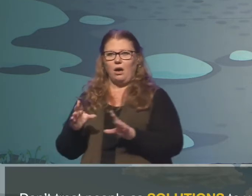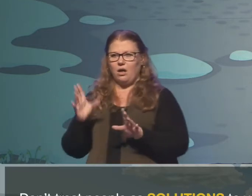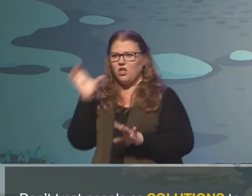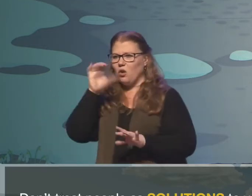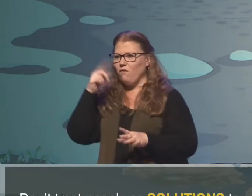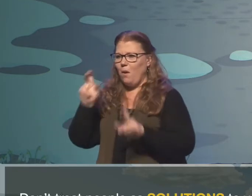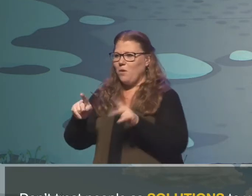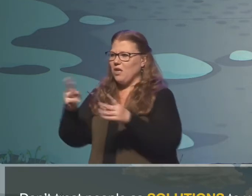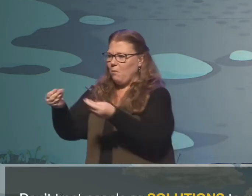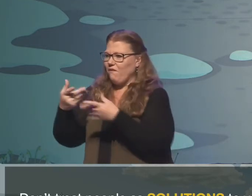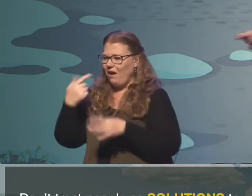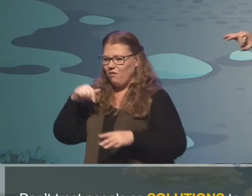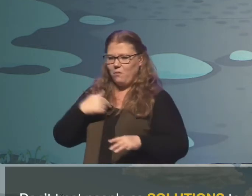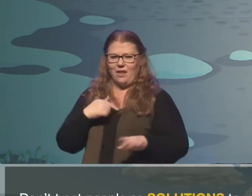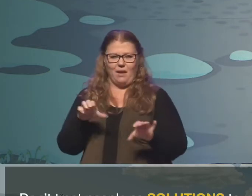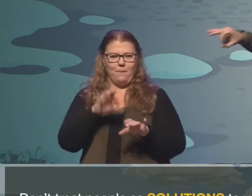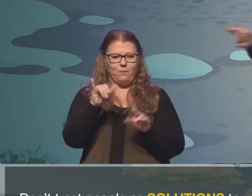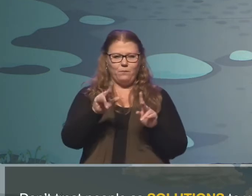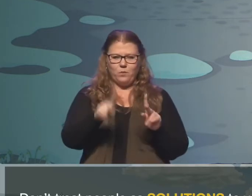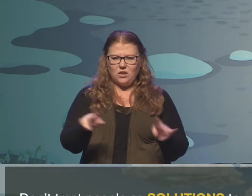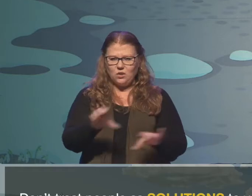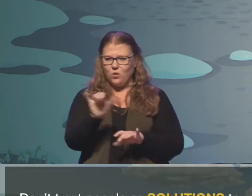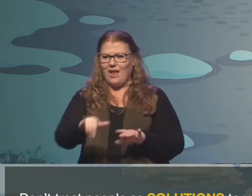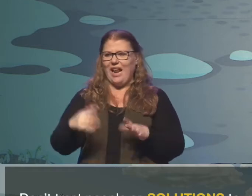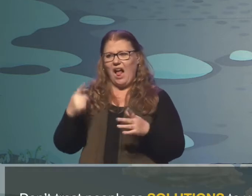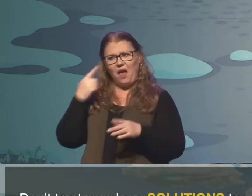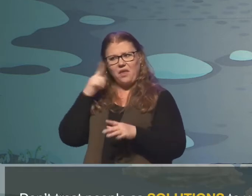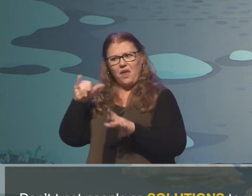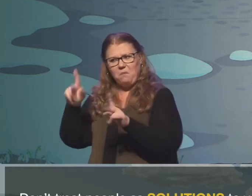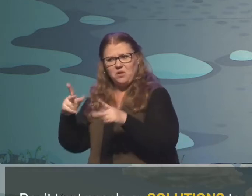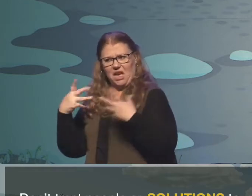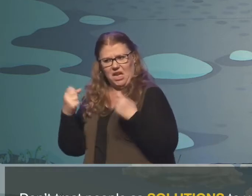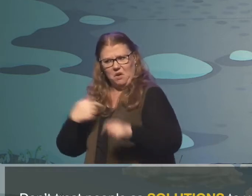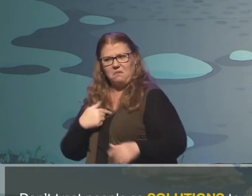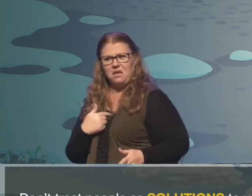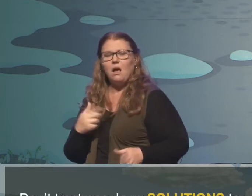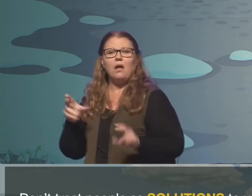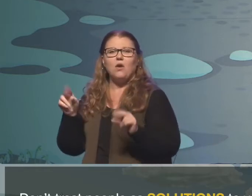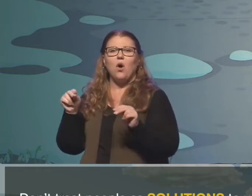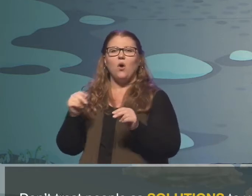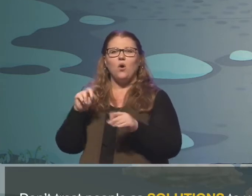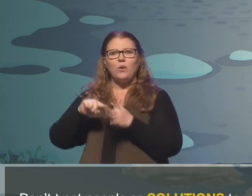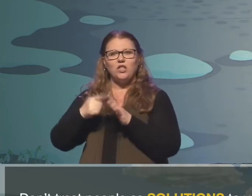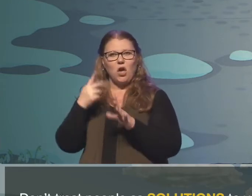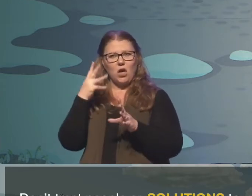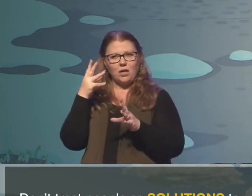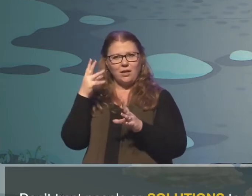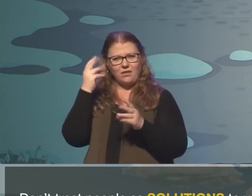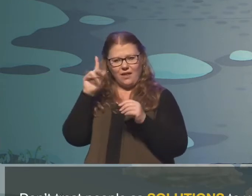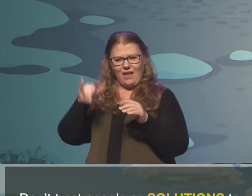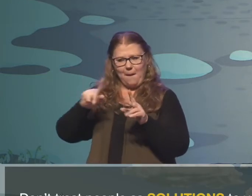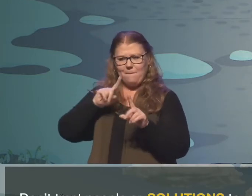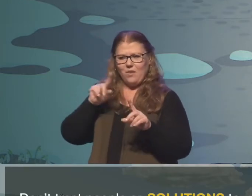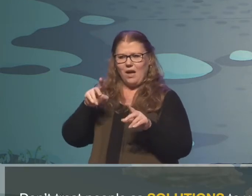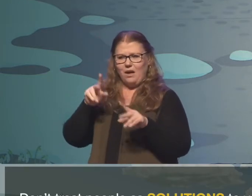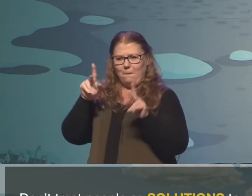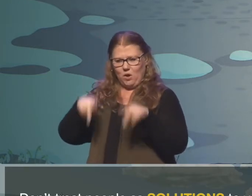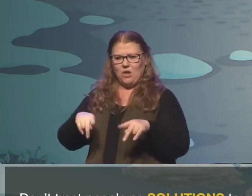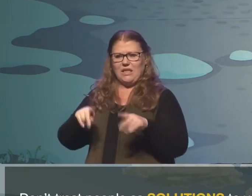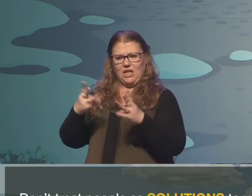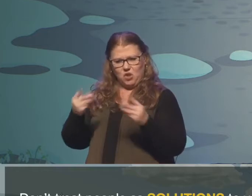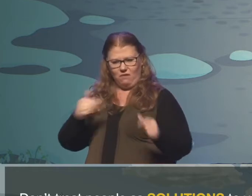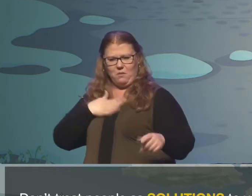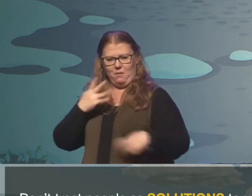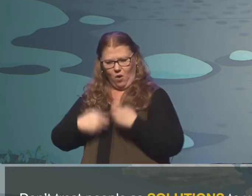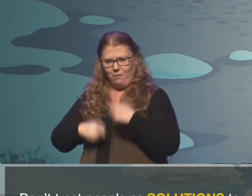provide for me and this person that can do this and this person that I think can heal me. Because what happens is we start to live our lives thinking this person is the answer. Their resources